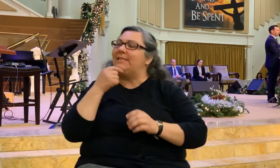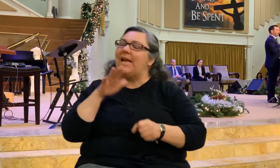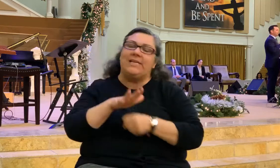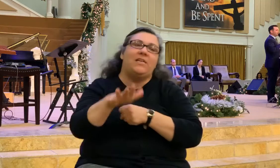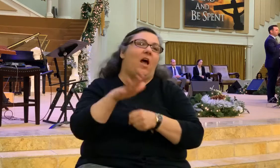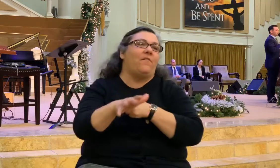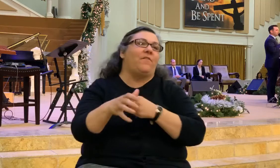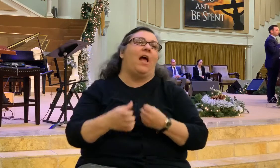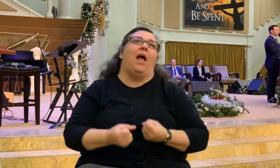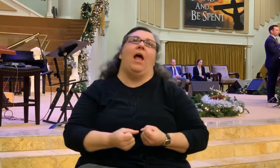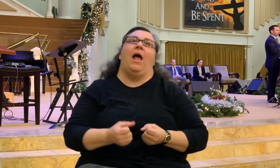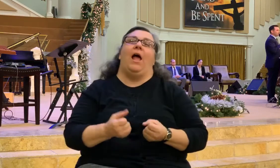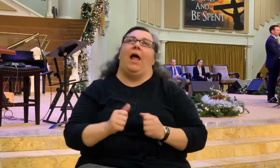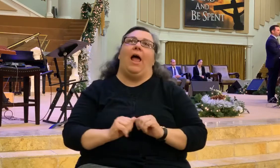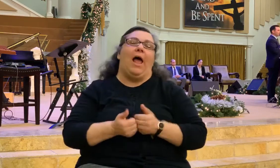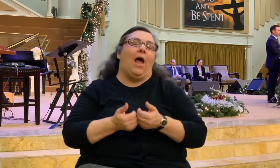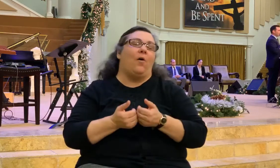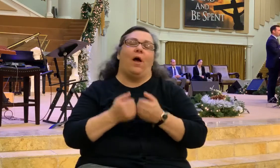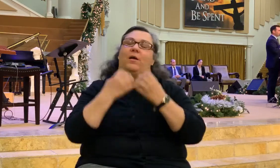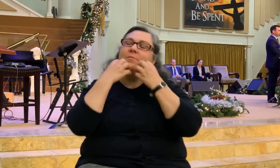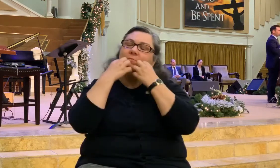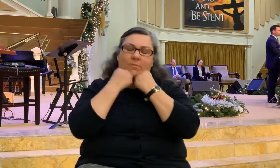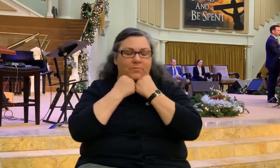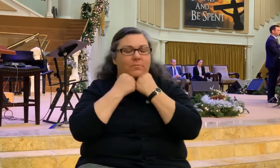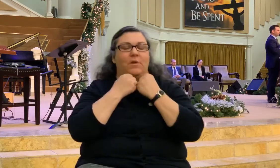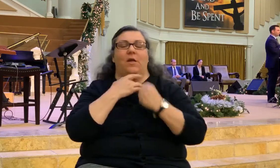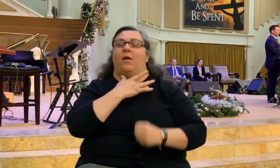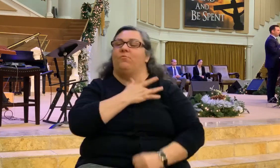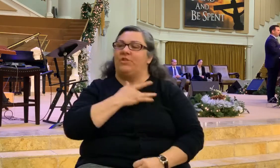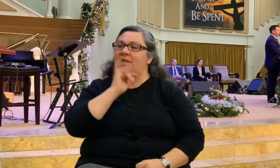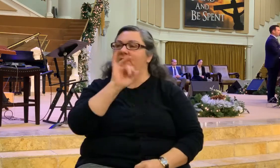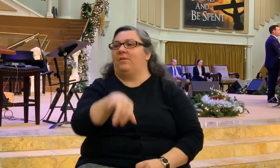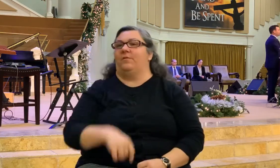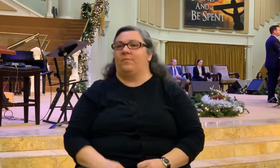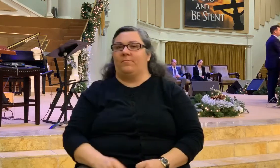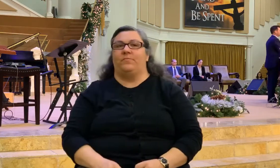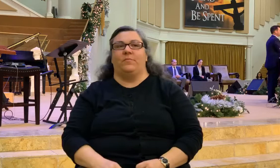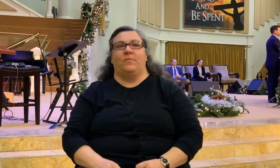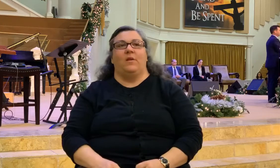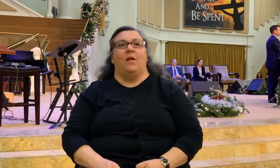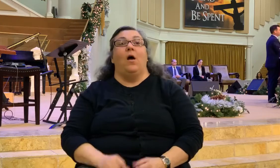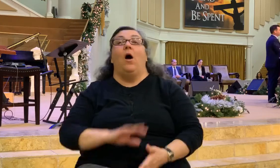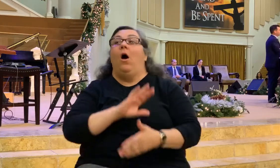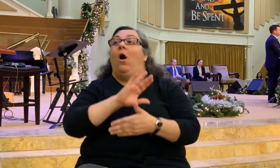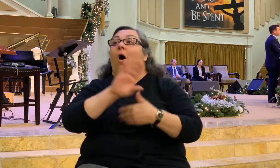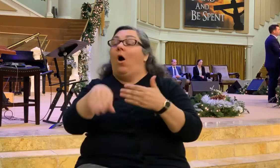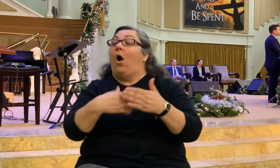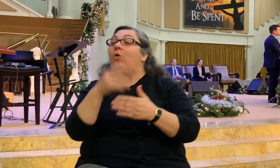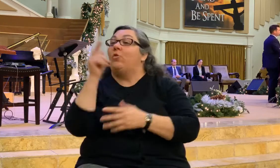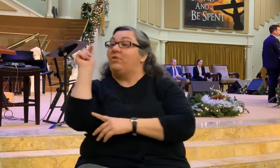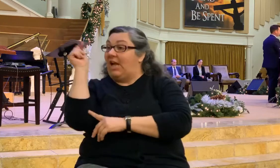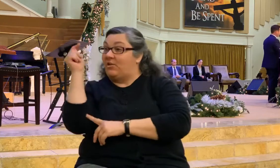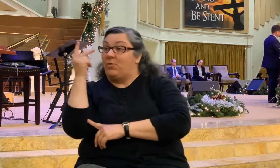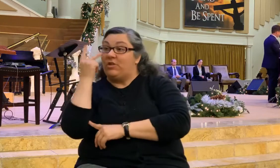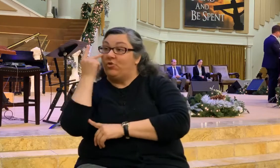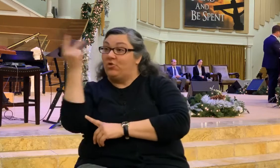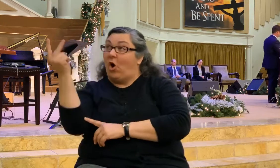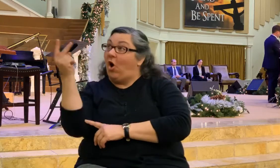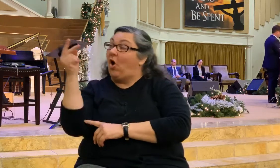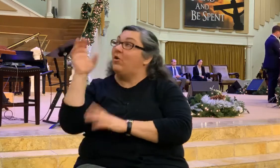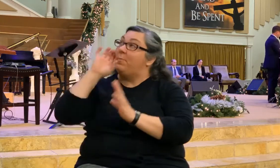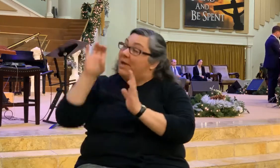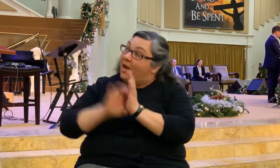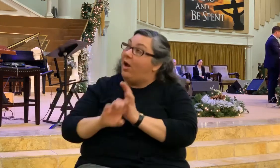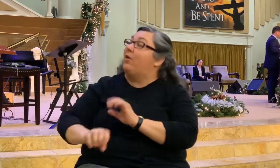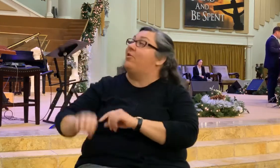and what that means to the work of God in Honduras. A lot of those testimonies that you saw on the screen and you